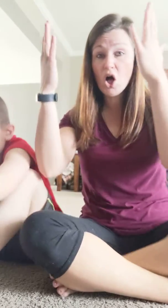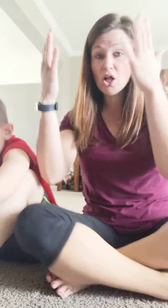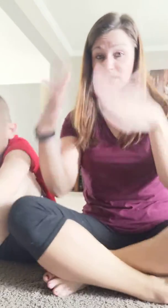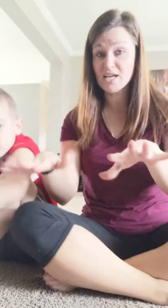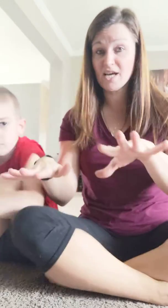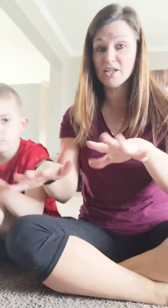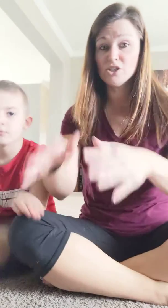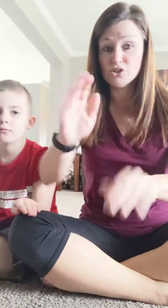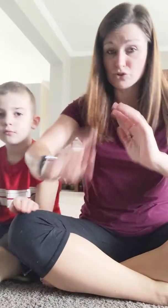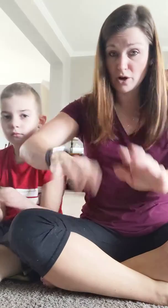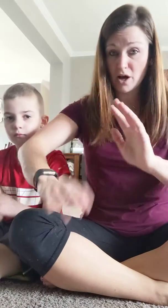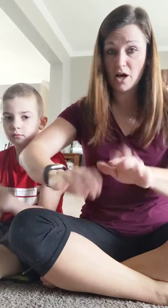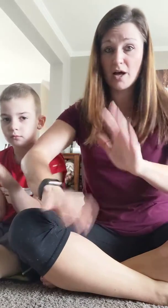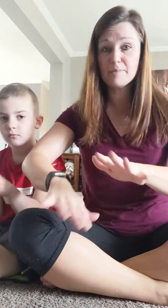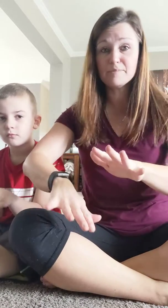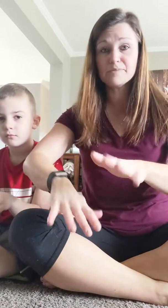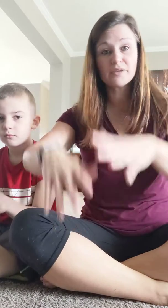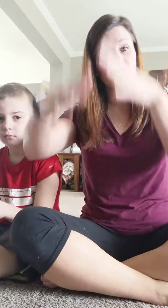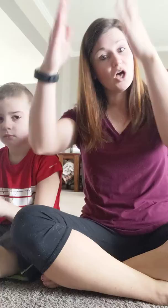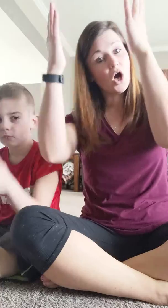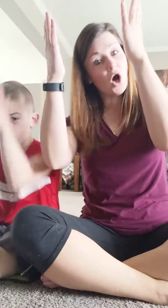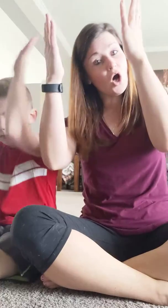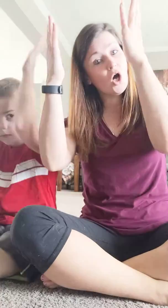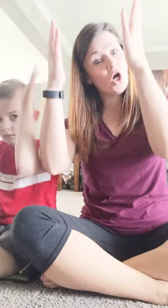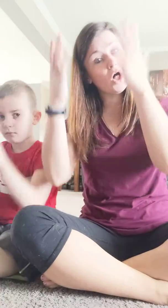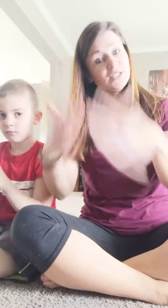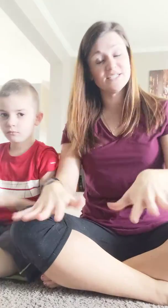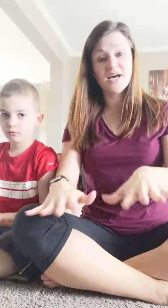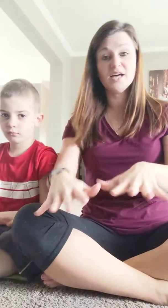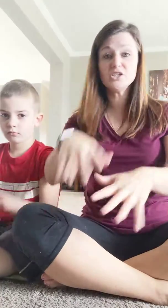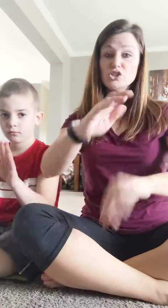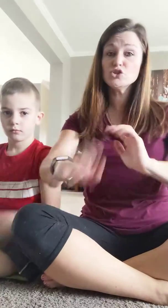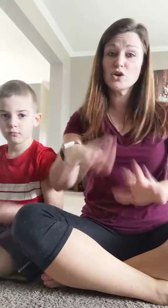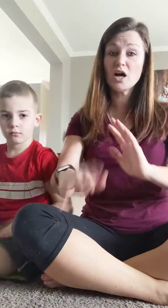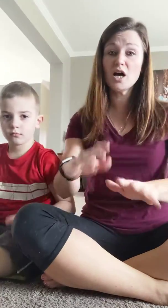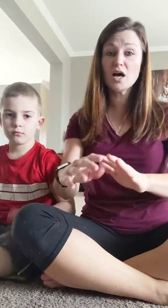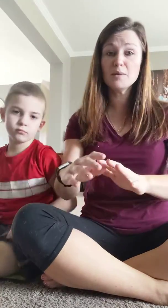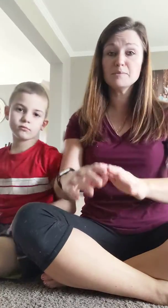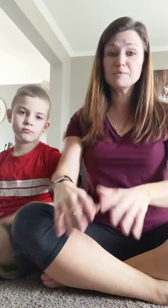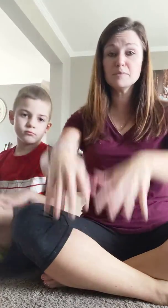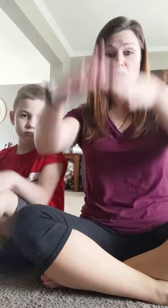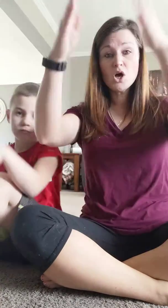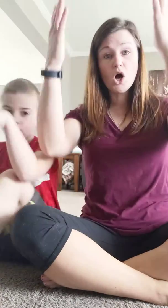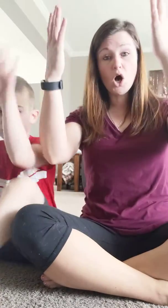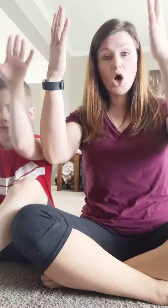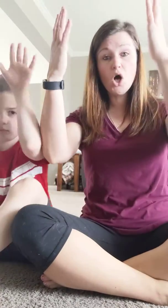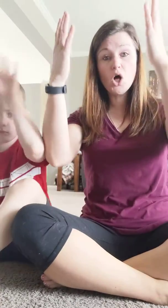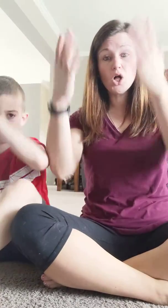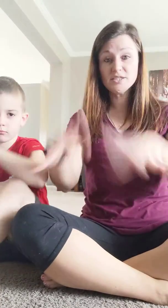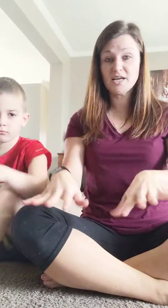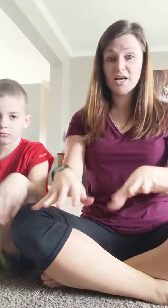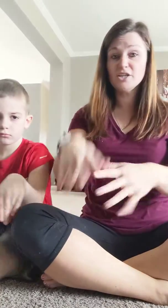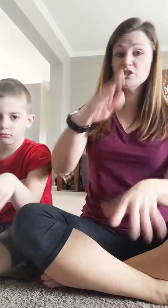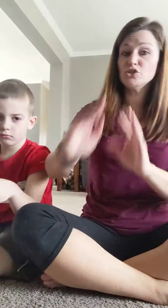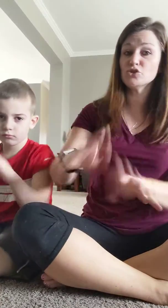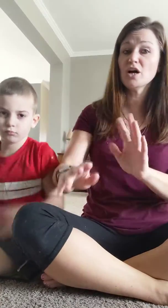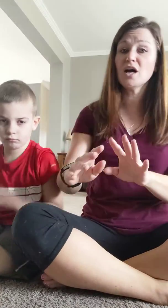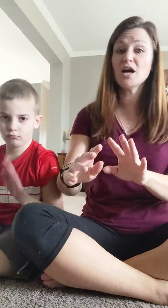"All done drum, all done drum, all done